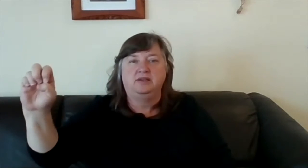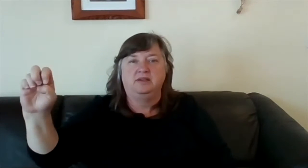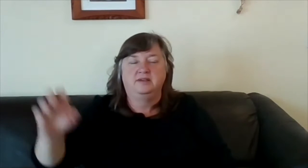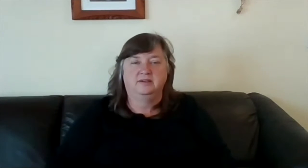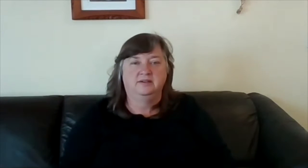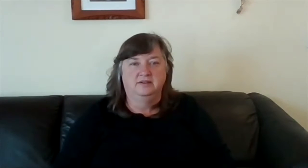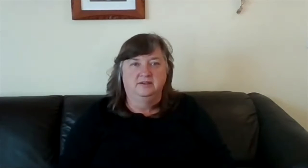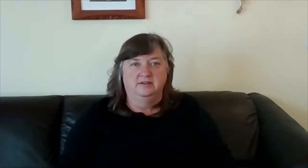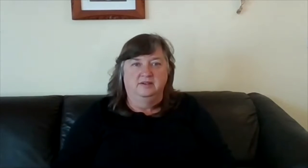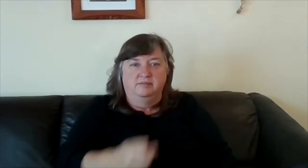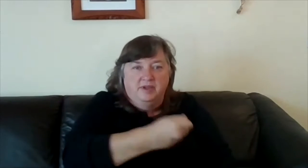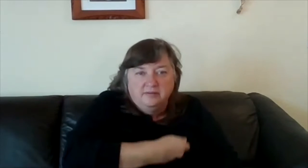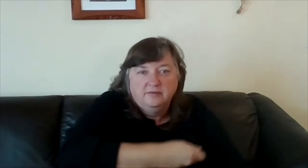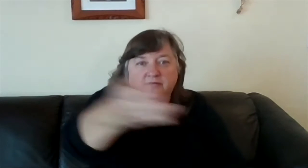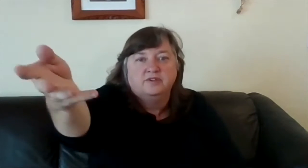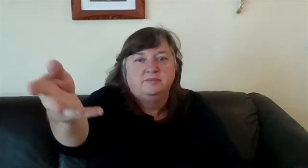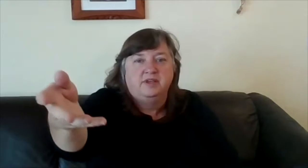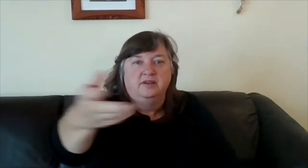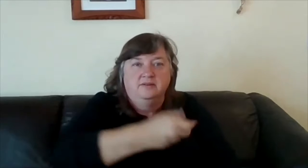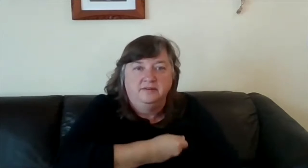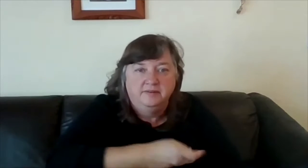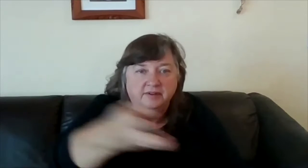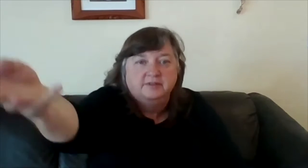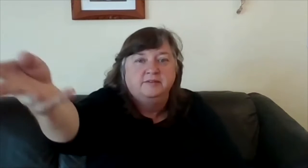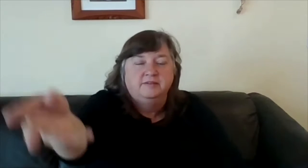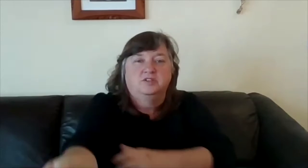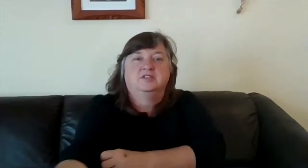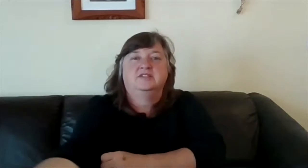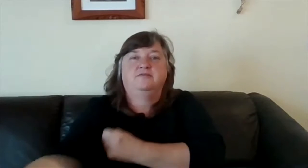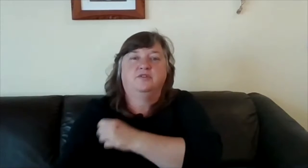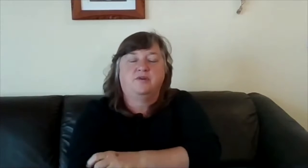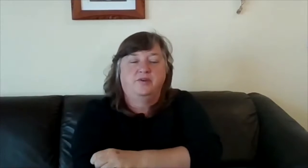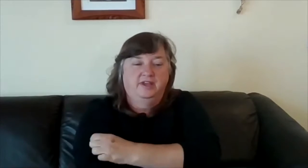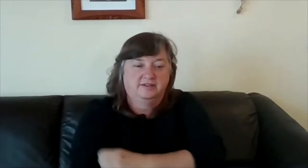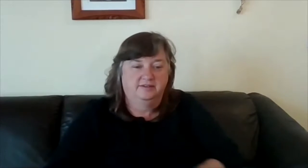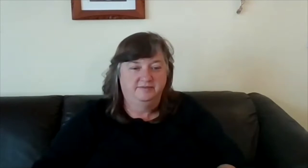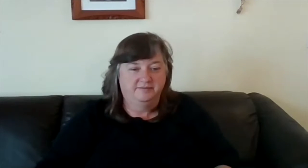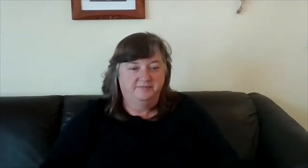F-R-I-S-B-E-E. But Frisbee. Just as if you're throwing it.